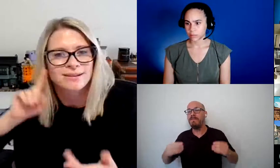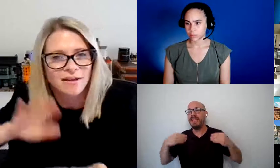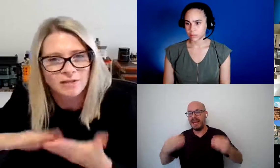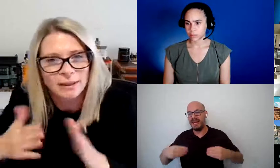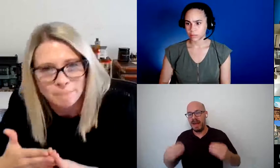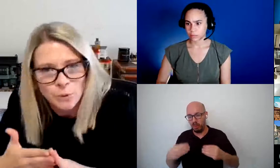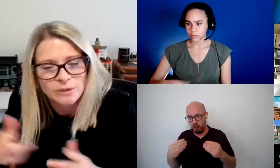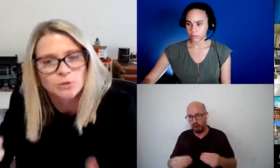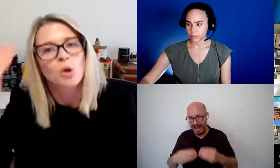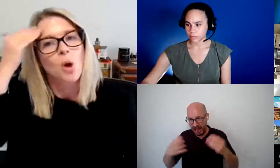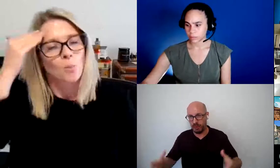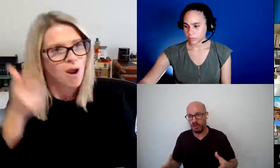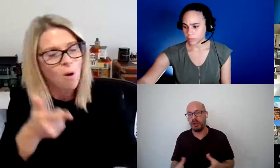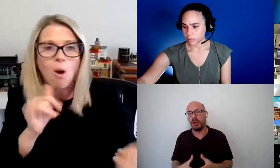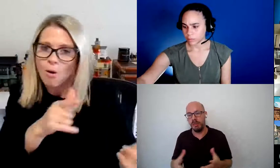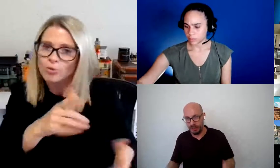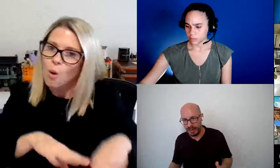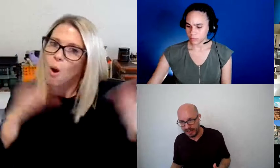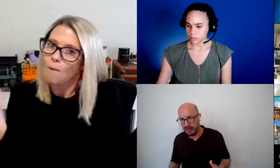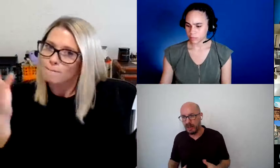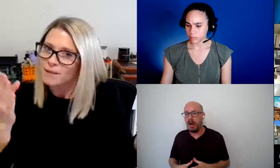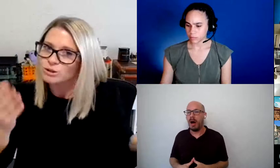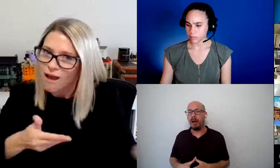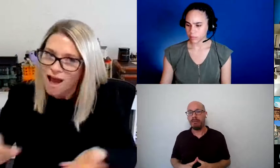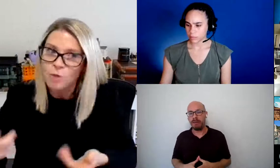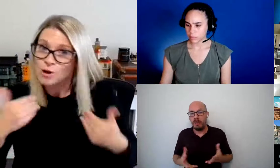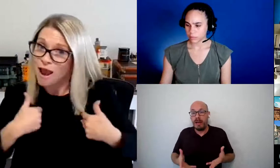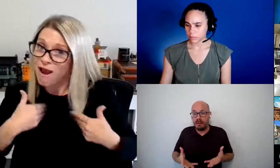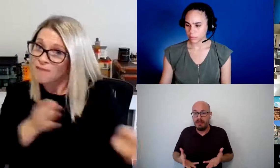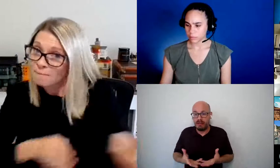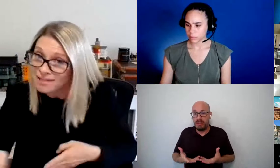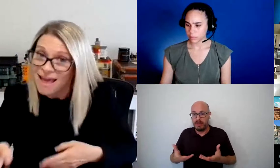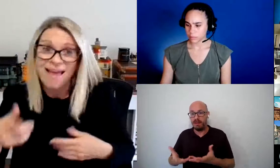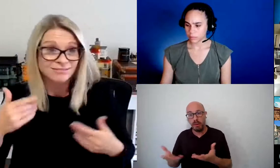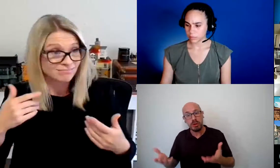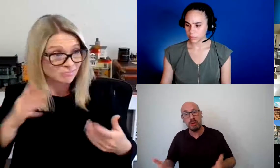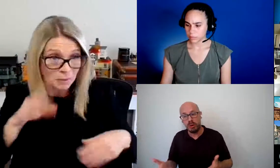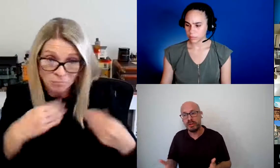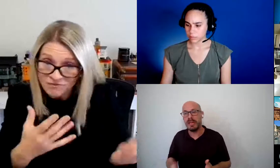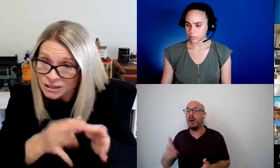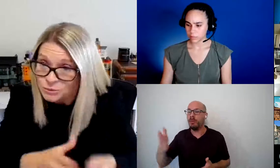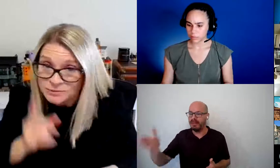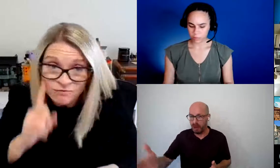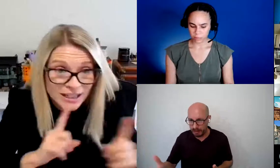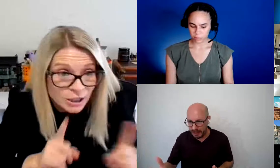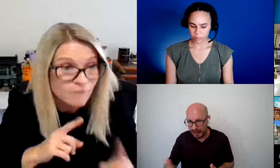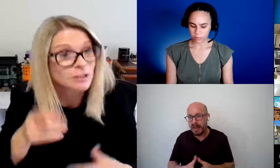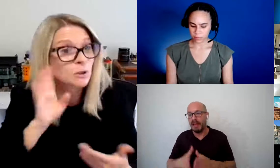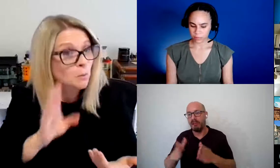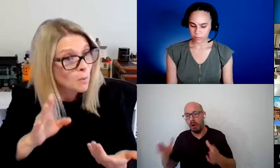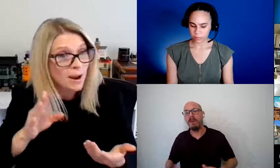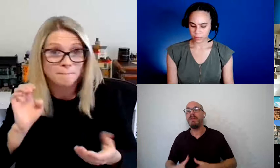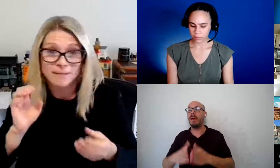Getting that word out to the communities, so that way, that folks do understand, oh, this company is open,